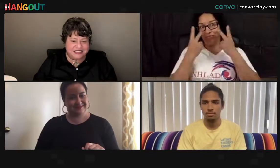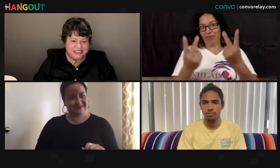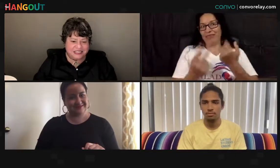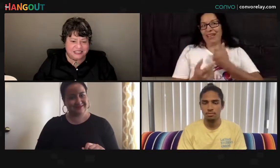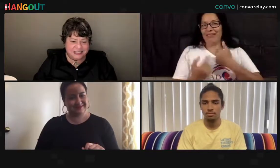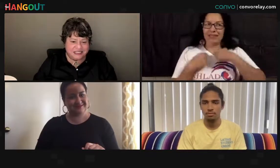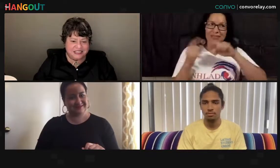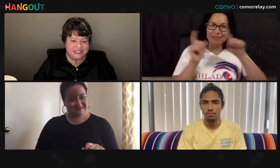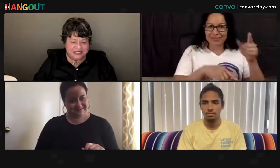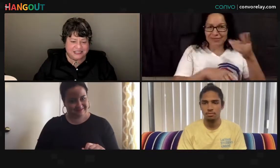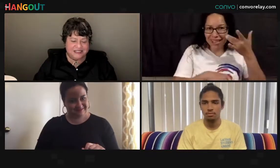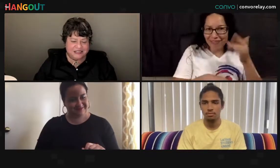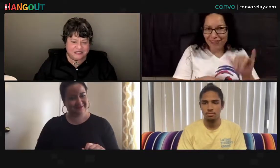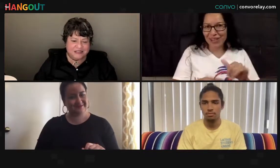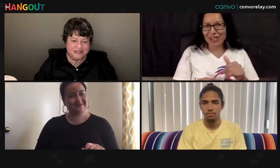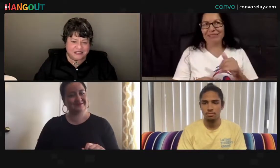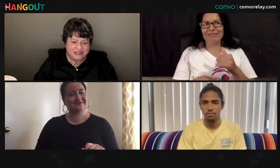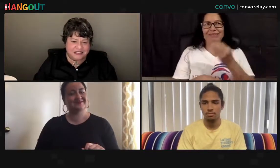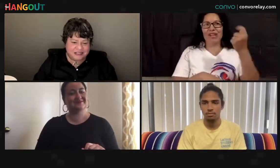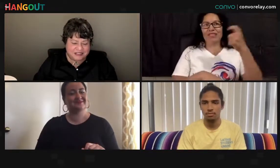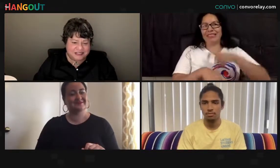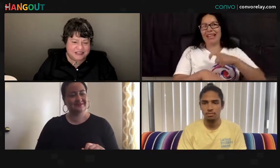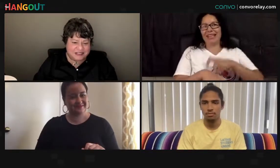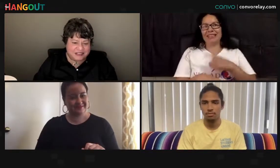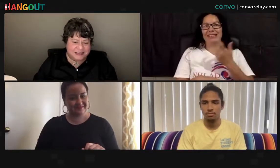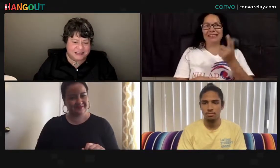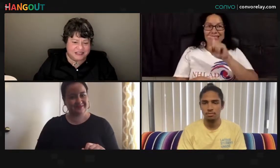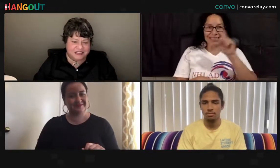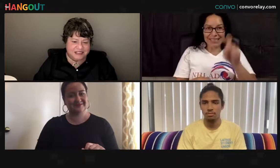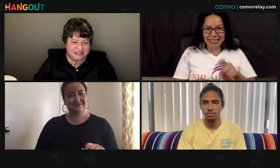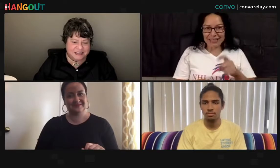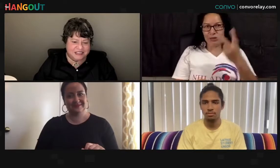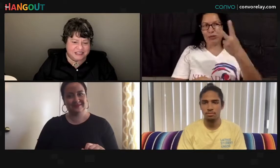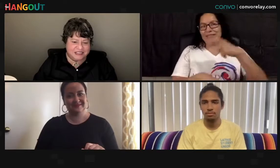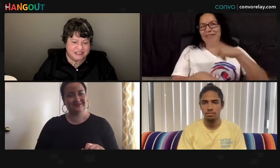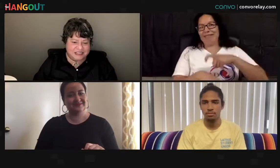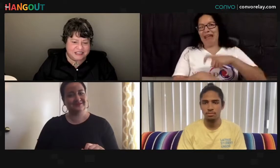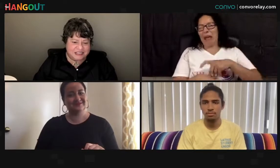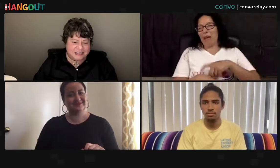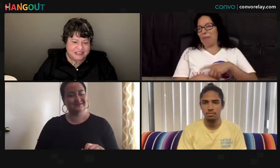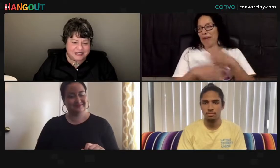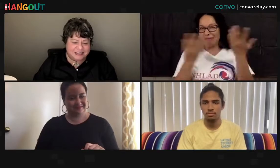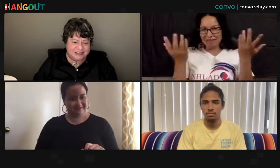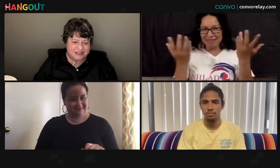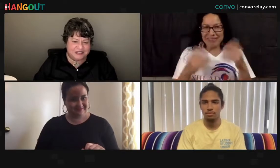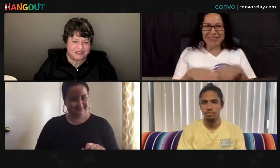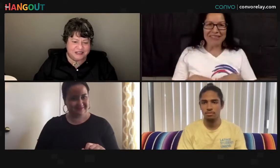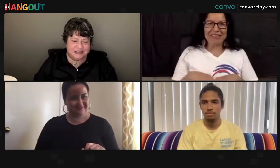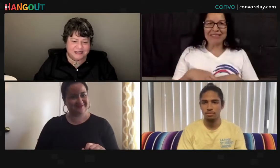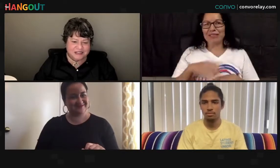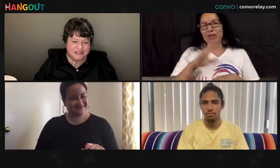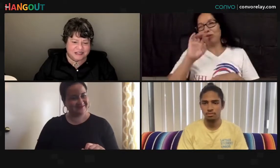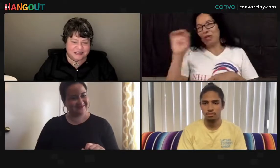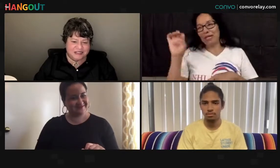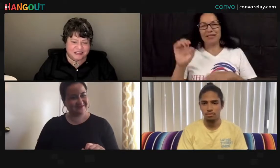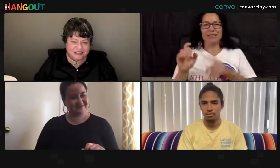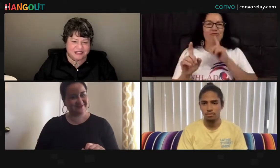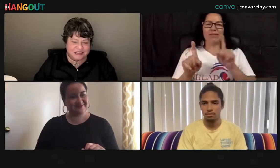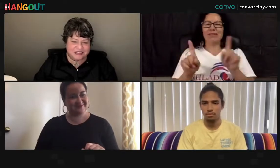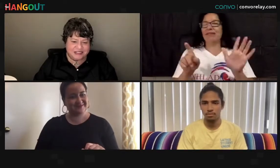see a lot of that. And that's one of the things that I've seen for myself. I've gone to California a time or two. I've gone to Texas a couple